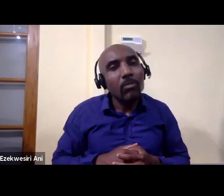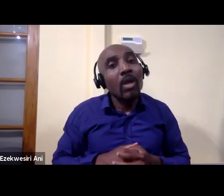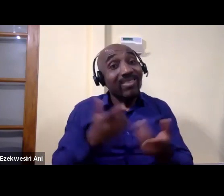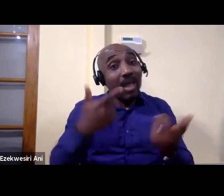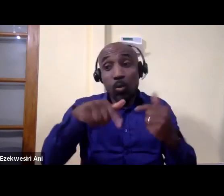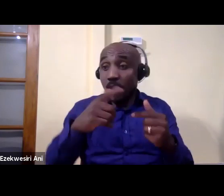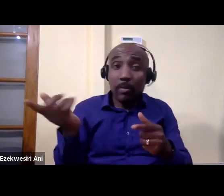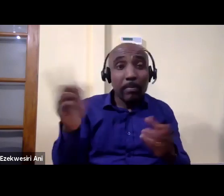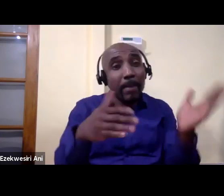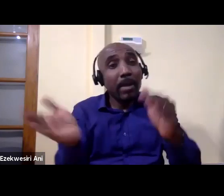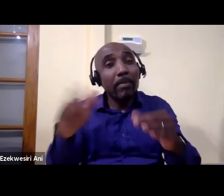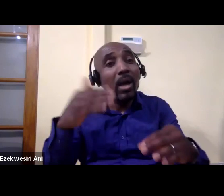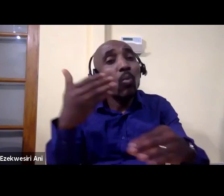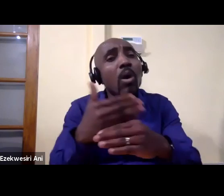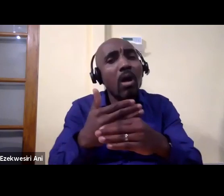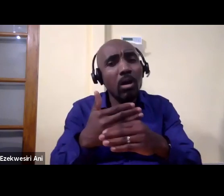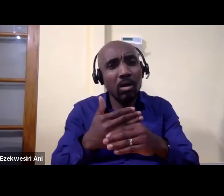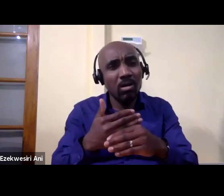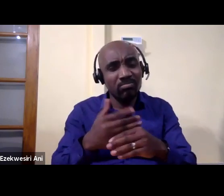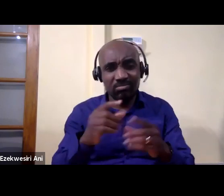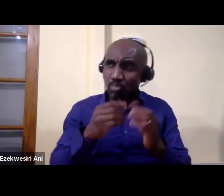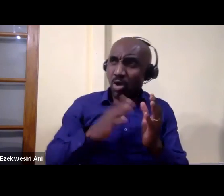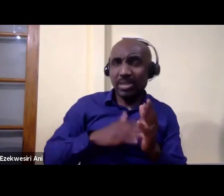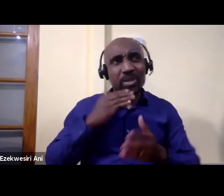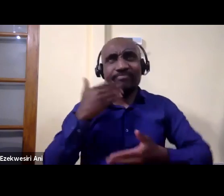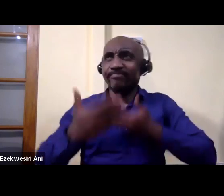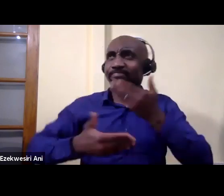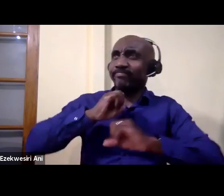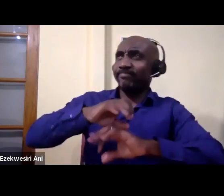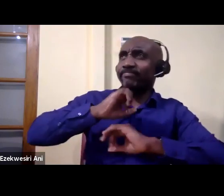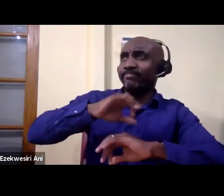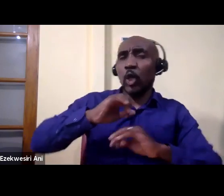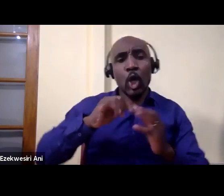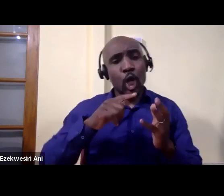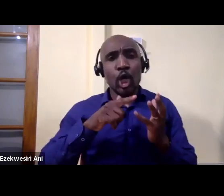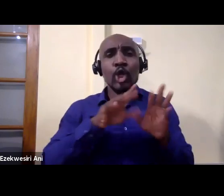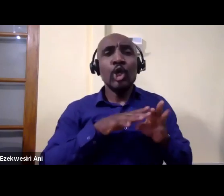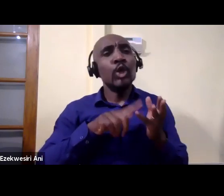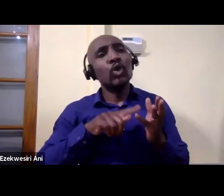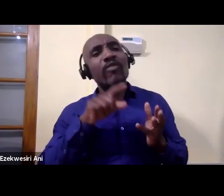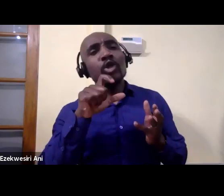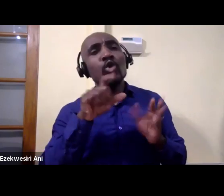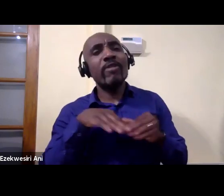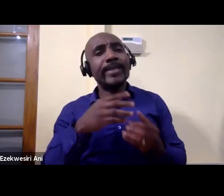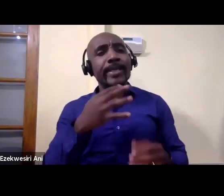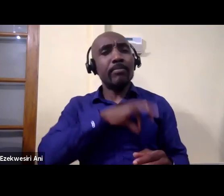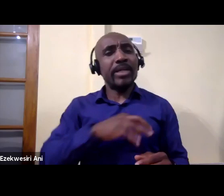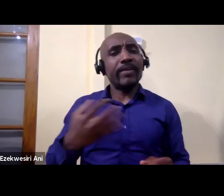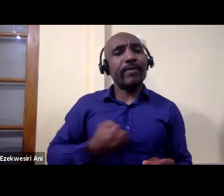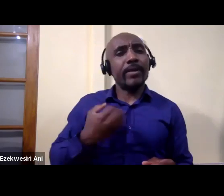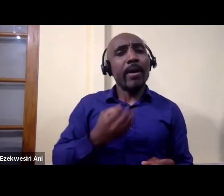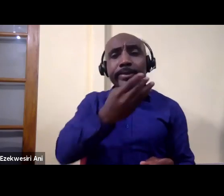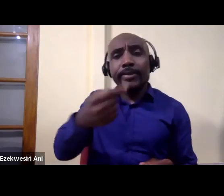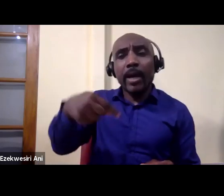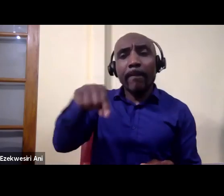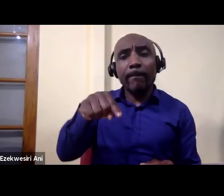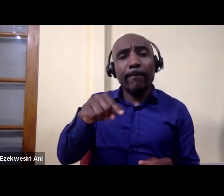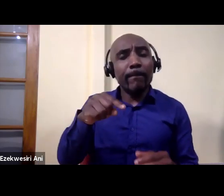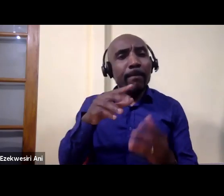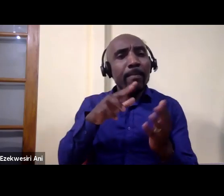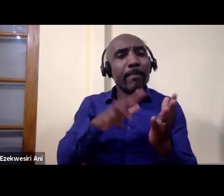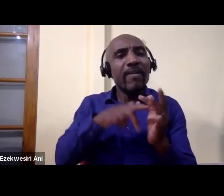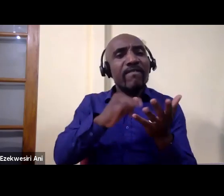working, they're talking about universal credit. Many people have limitation on their visa, and because they have